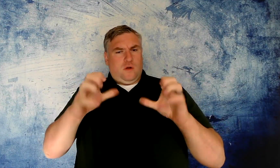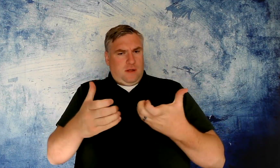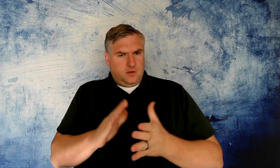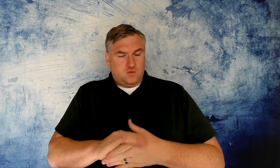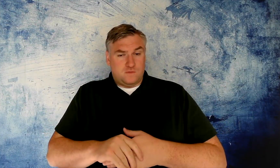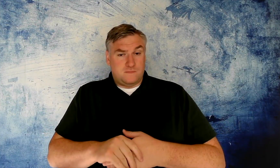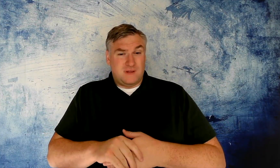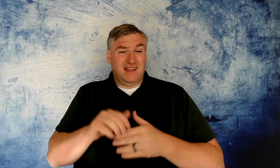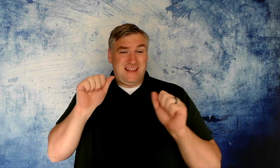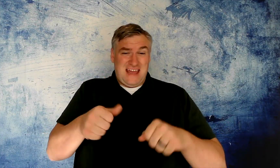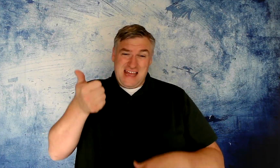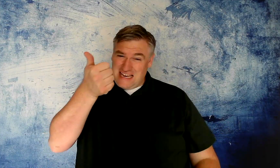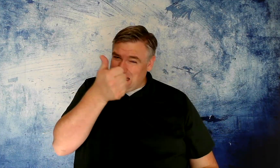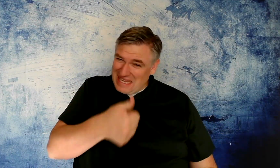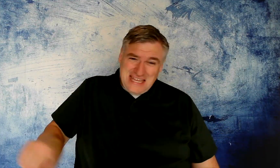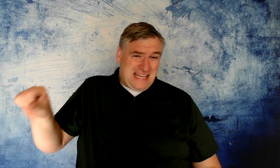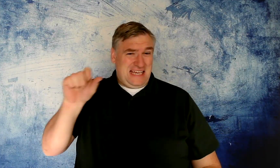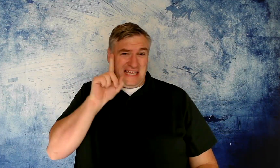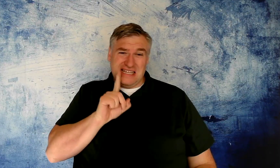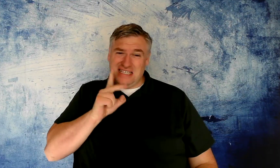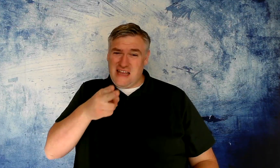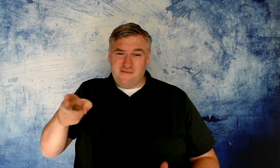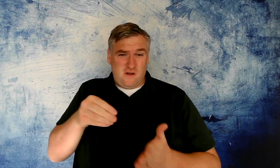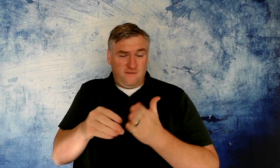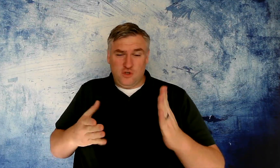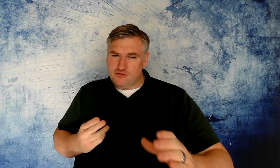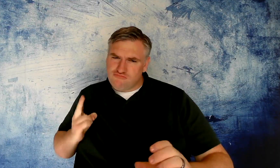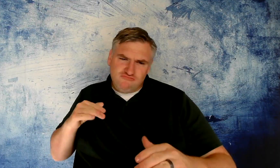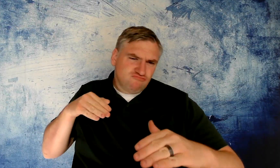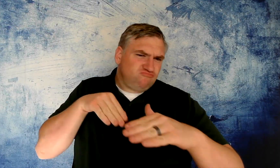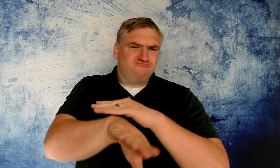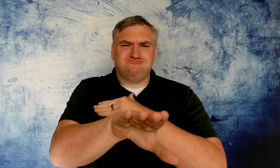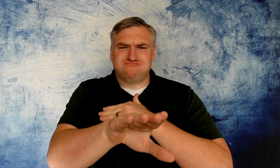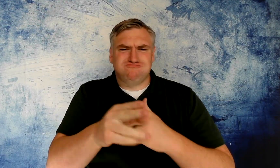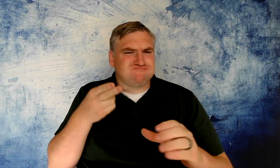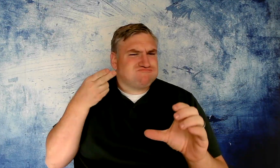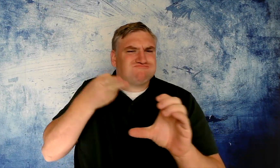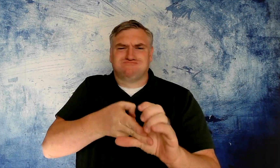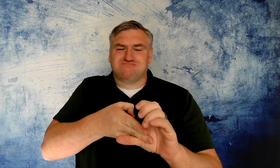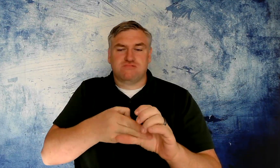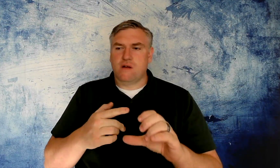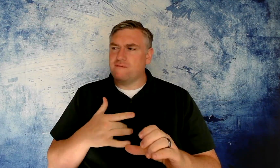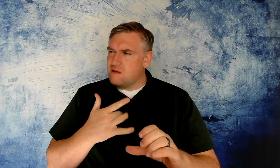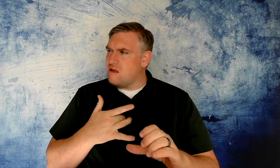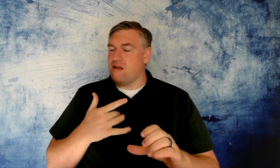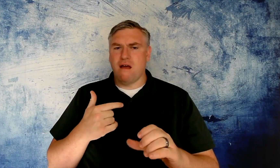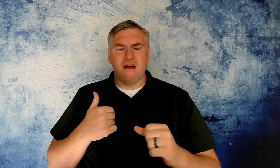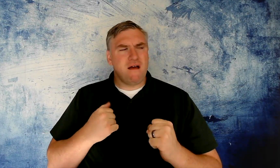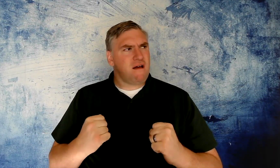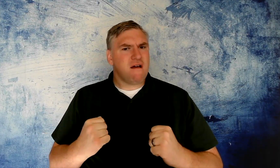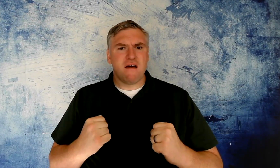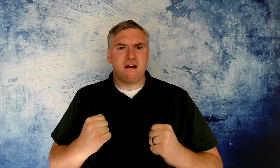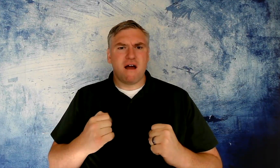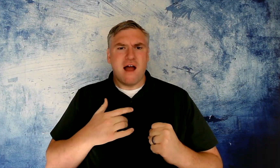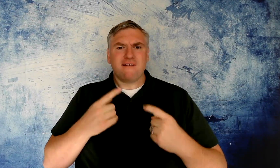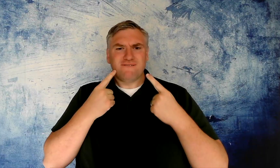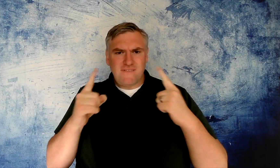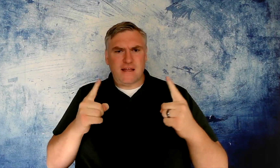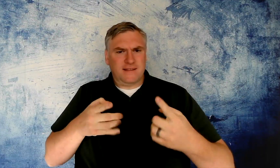Go ahead and look at your current classroom. Can any deaf of hard of hearing kid come in, join in, and feel, yes,